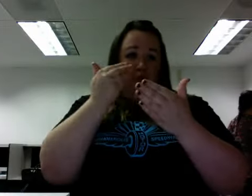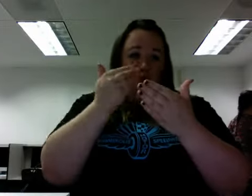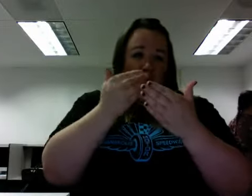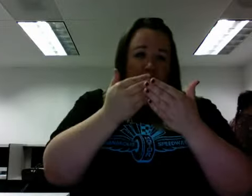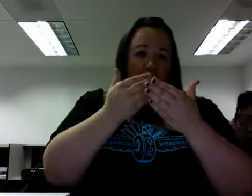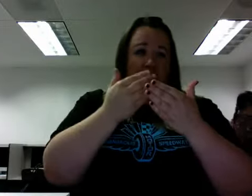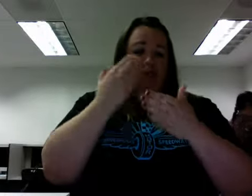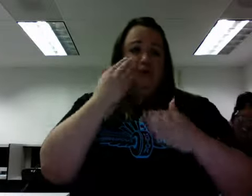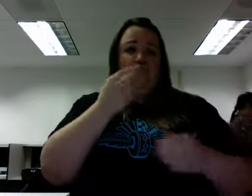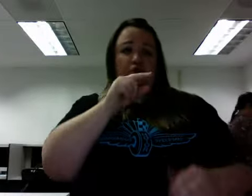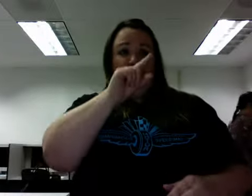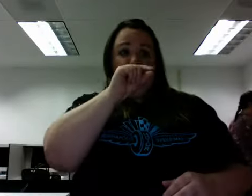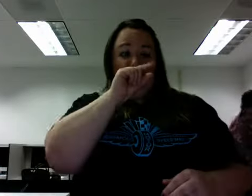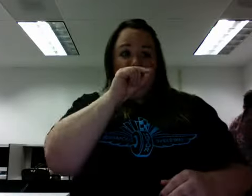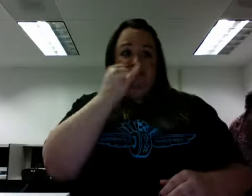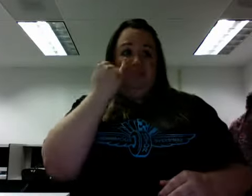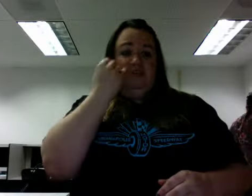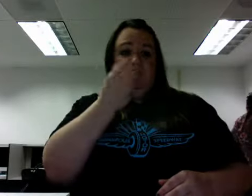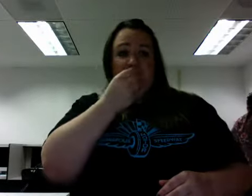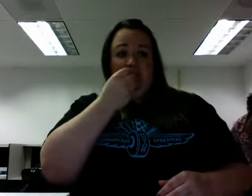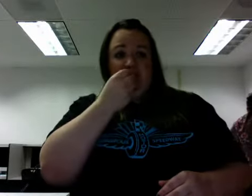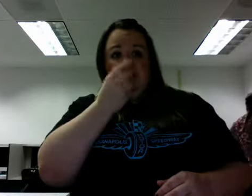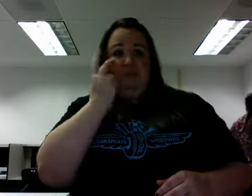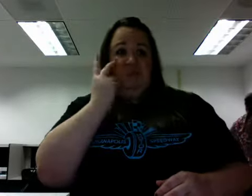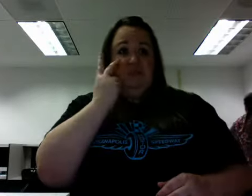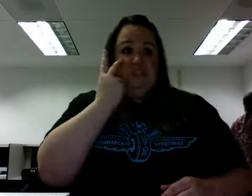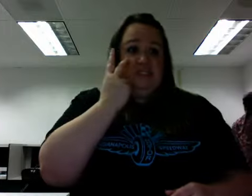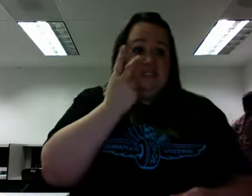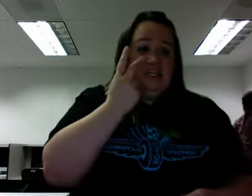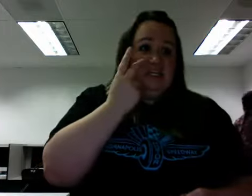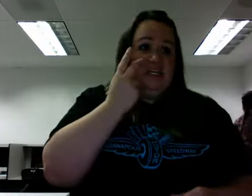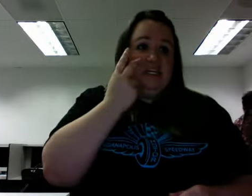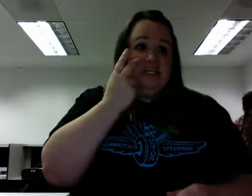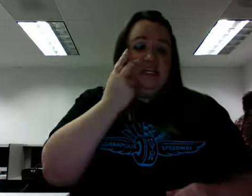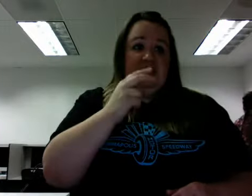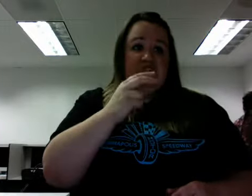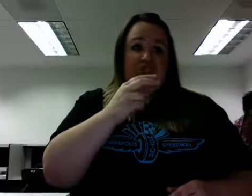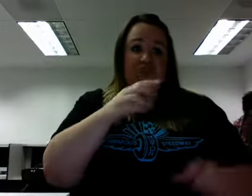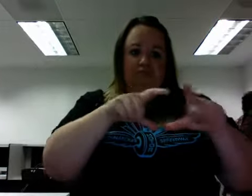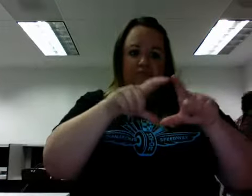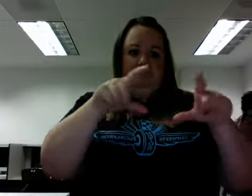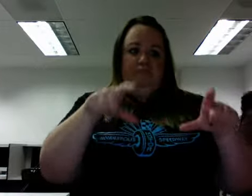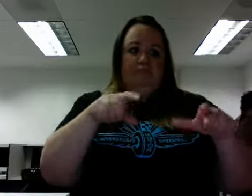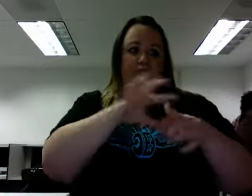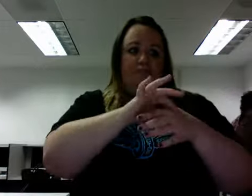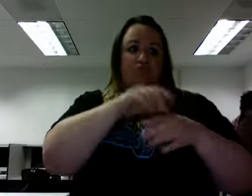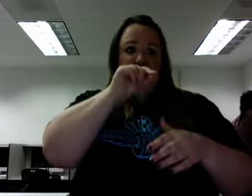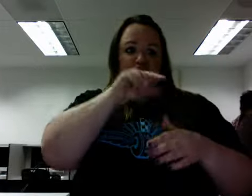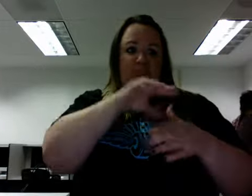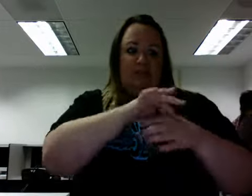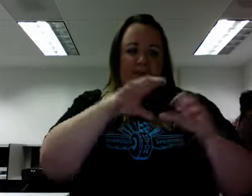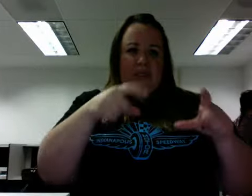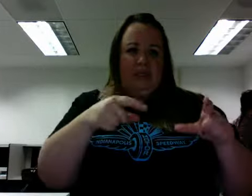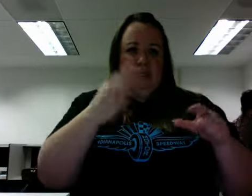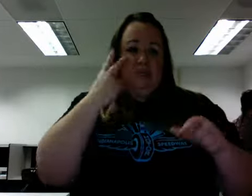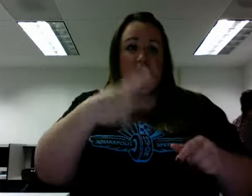stuff. Ooh, yeah, that's it. That's the cartilage. Ooh, the cartilage. Now, let's talk about a developed bone, or the bone structure itself. Now,